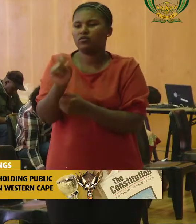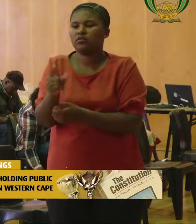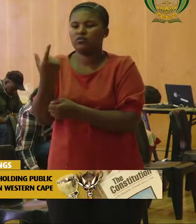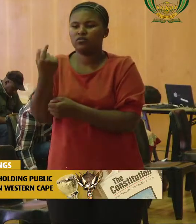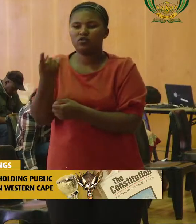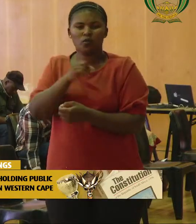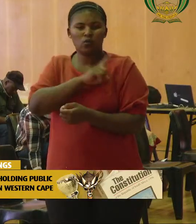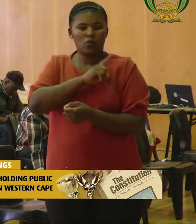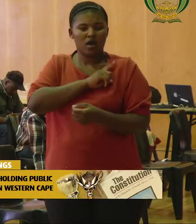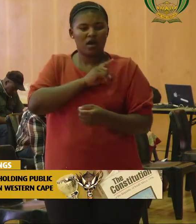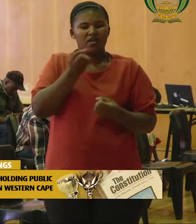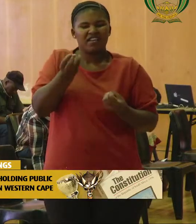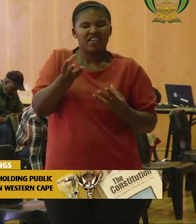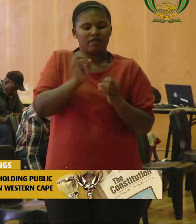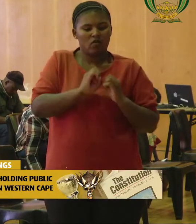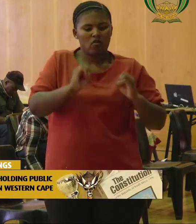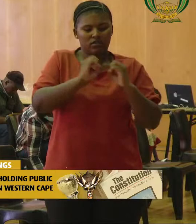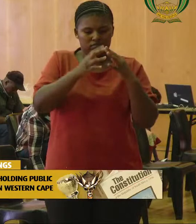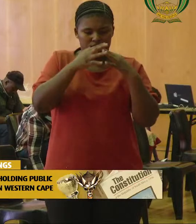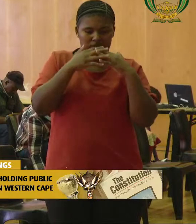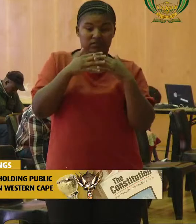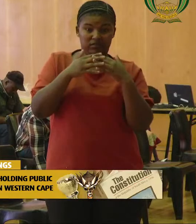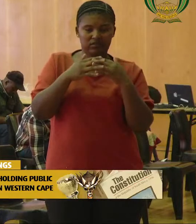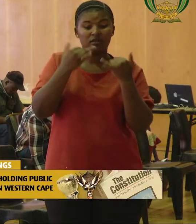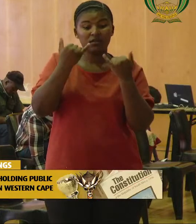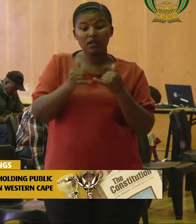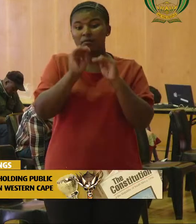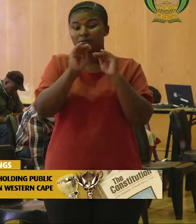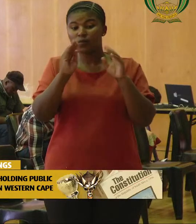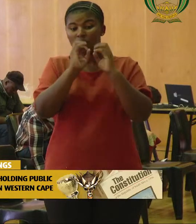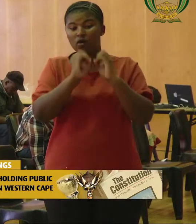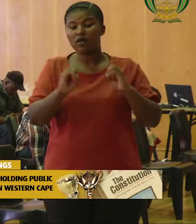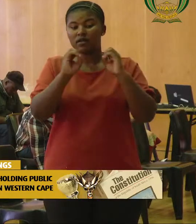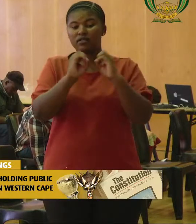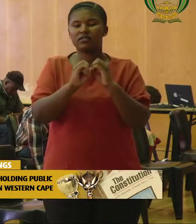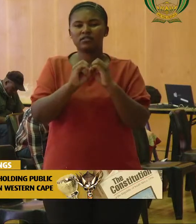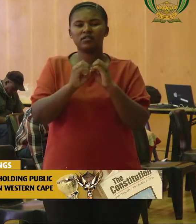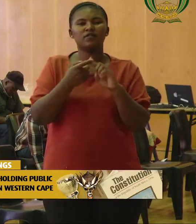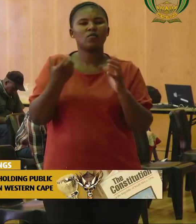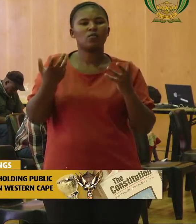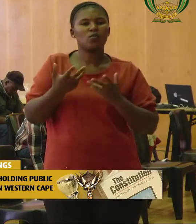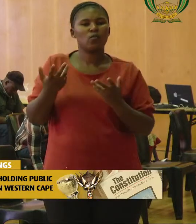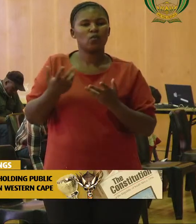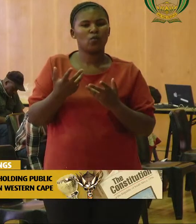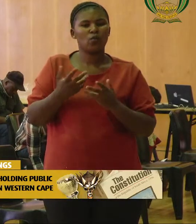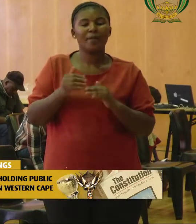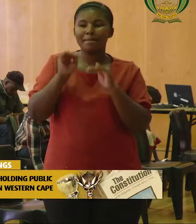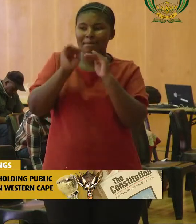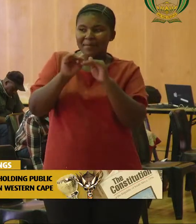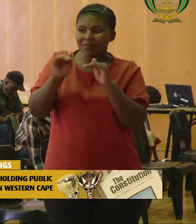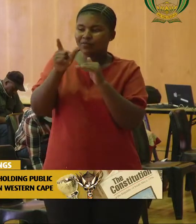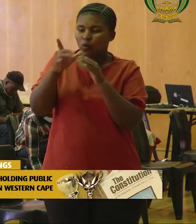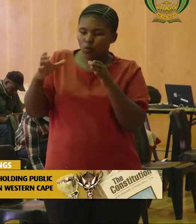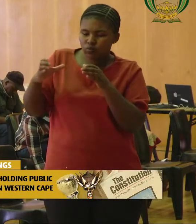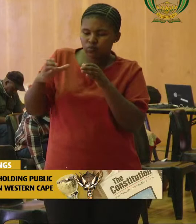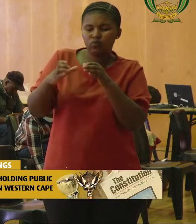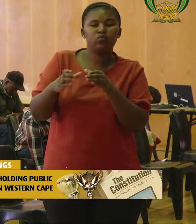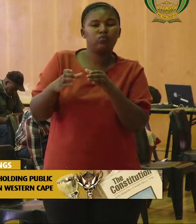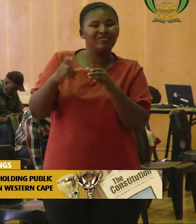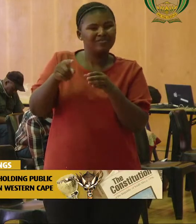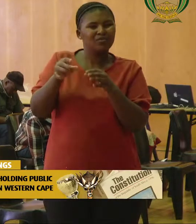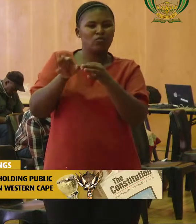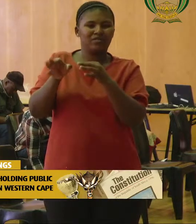udisturba i-organization. Abantu basuka kwi-organization basuka ngemandate yabantu abaninzi.